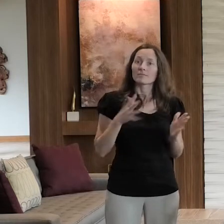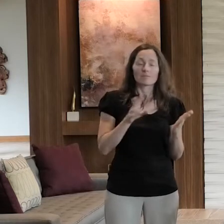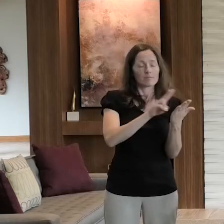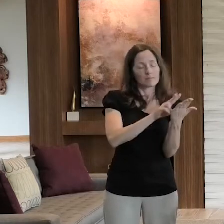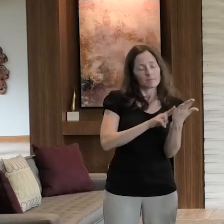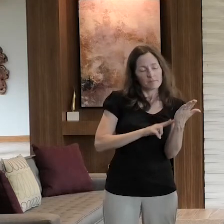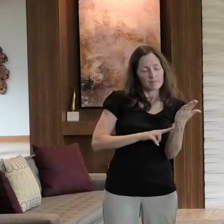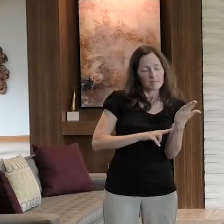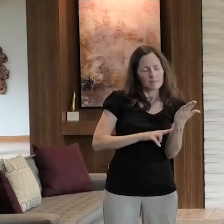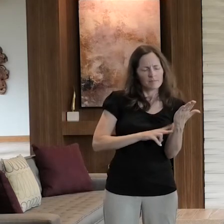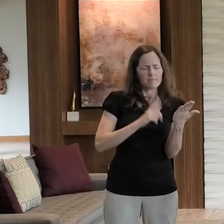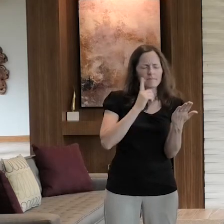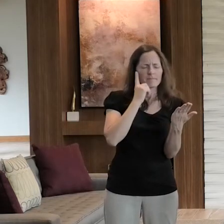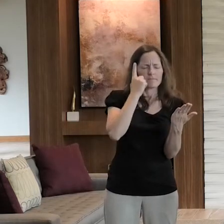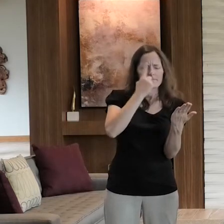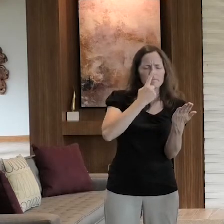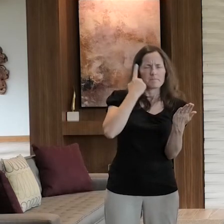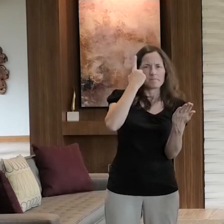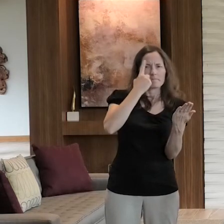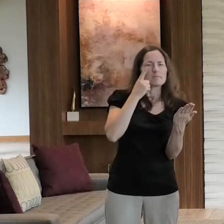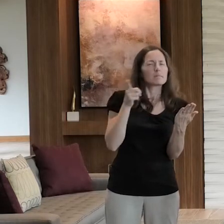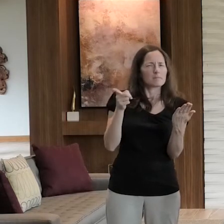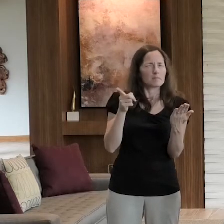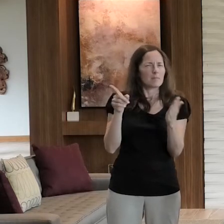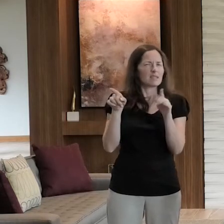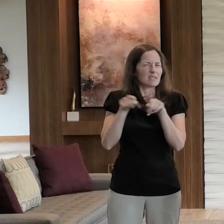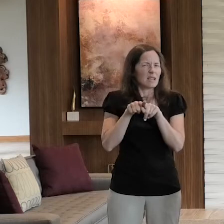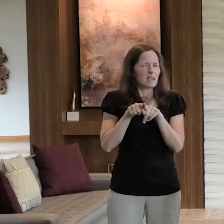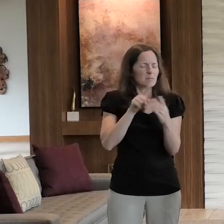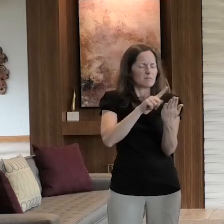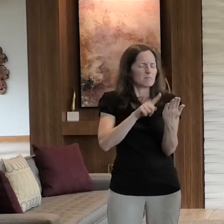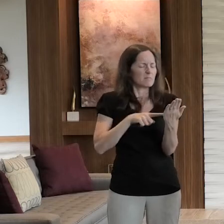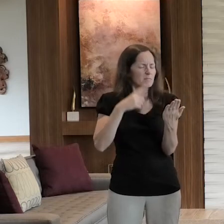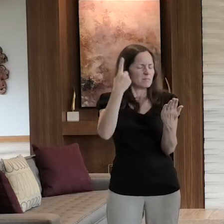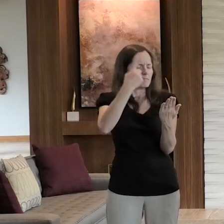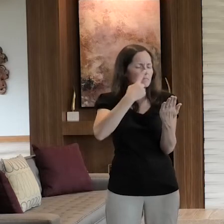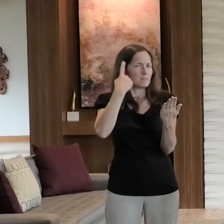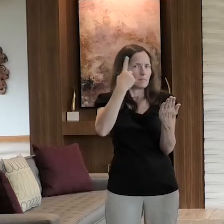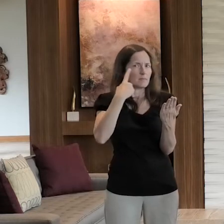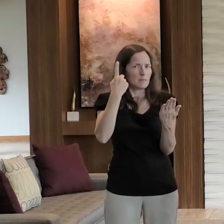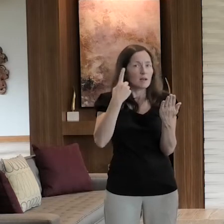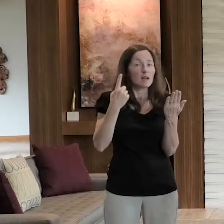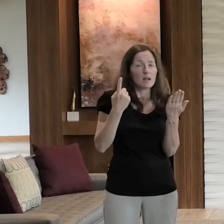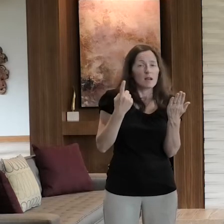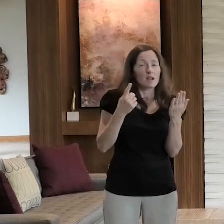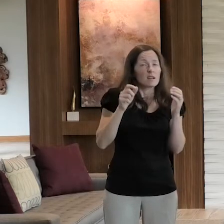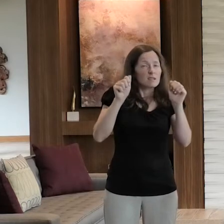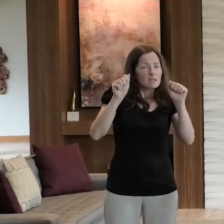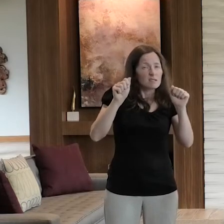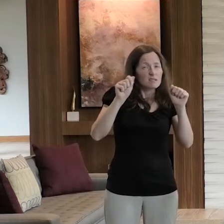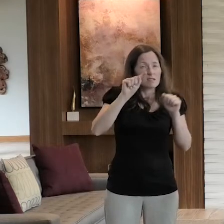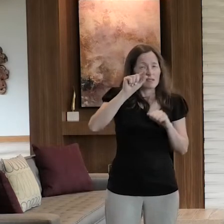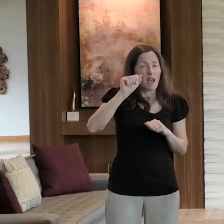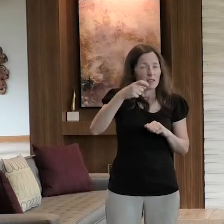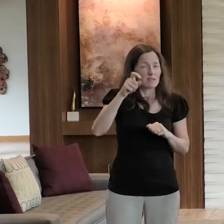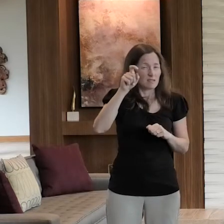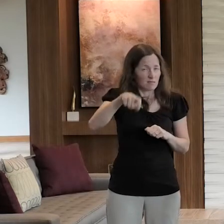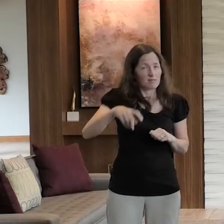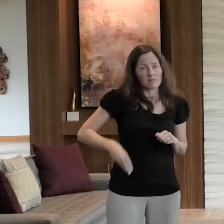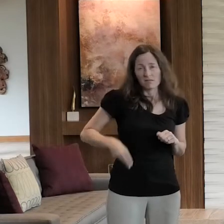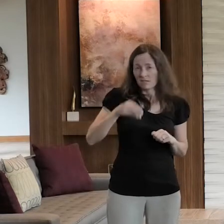did the same. The fact that ultimately this subsidy is taxable to our folks who